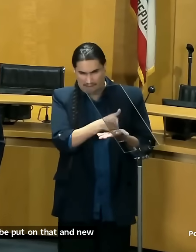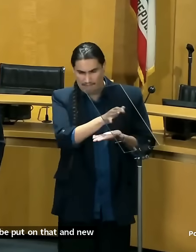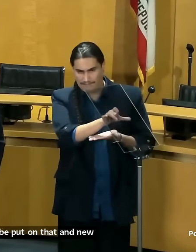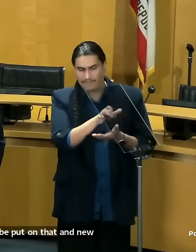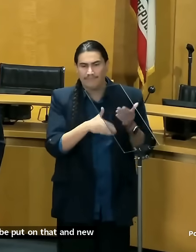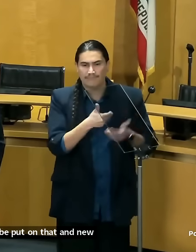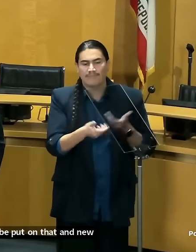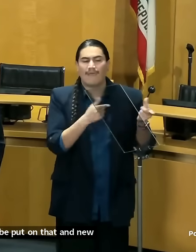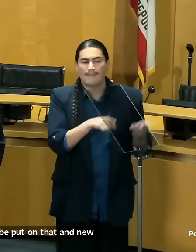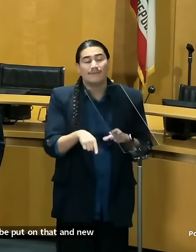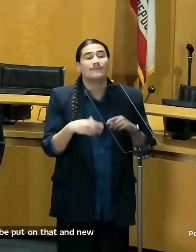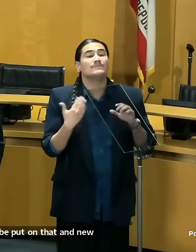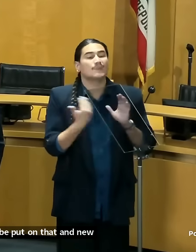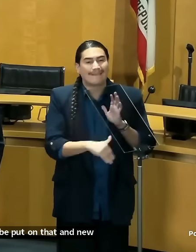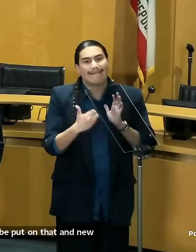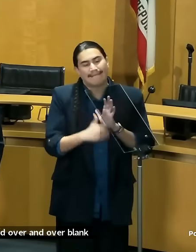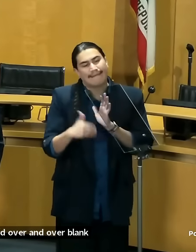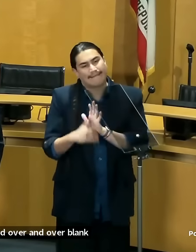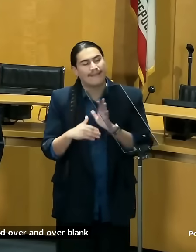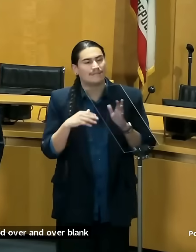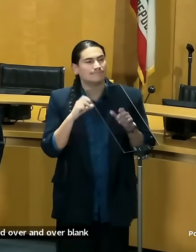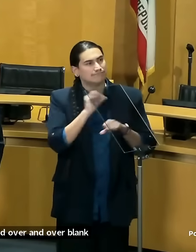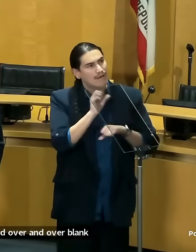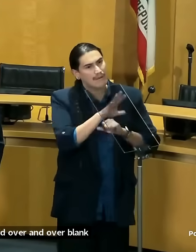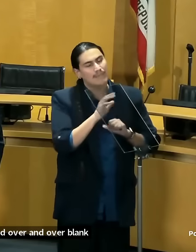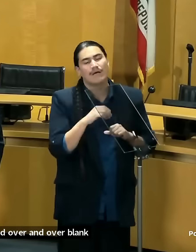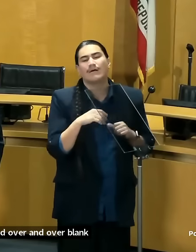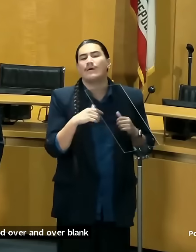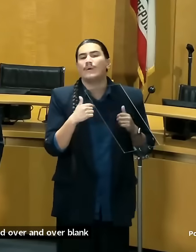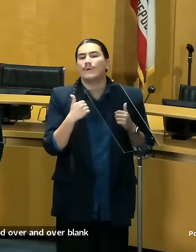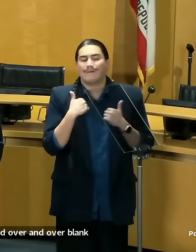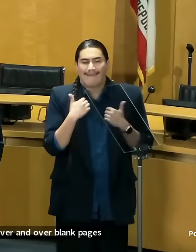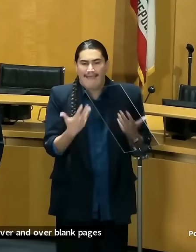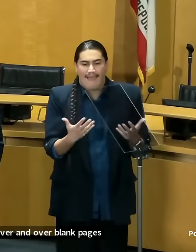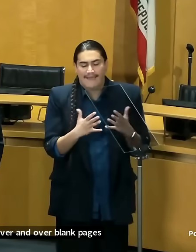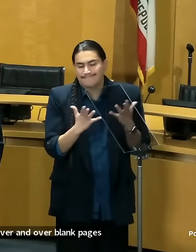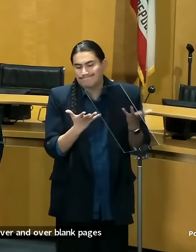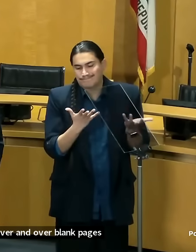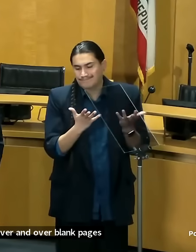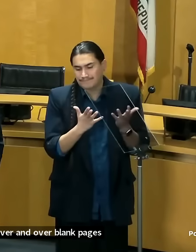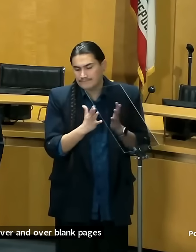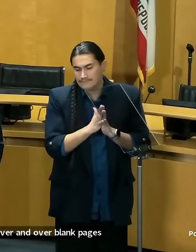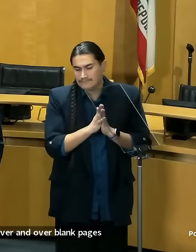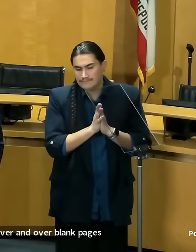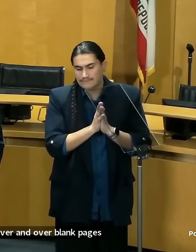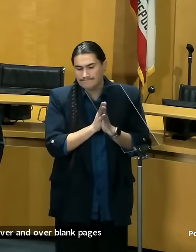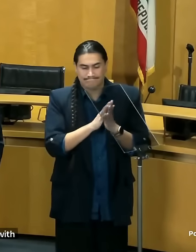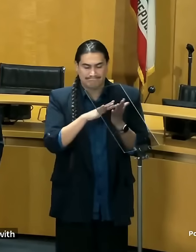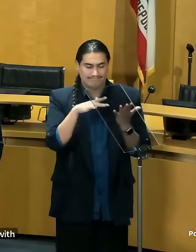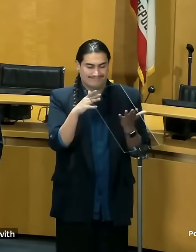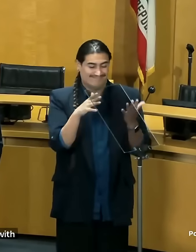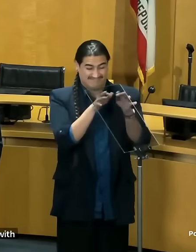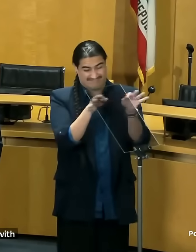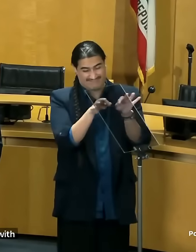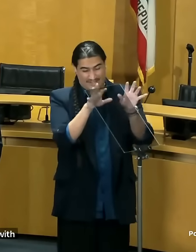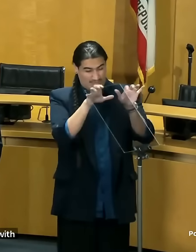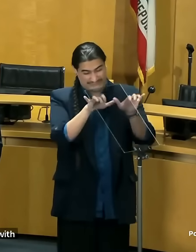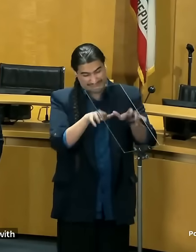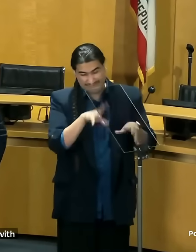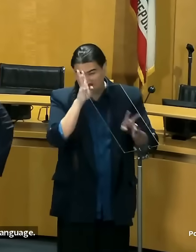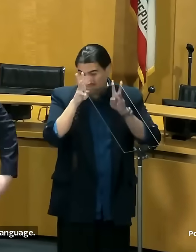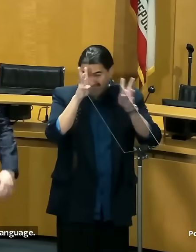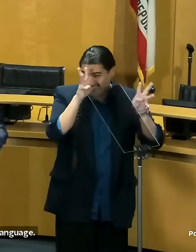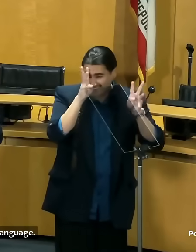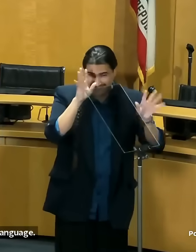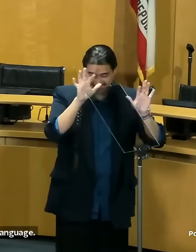and over, blank pages filled with language. And then,